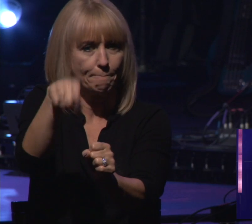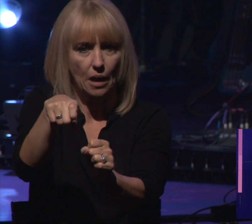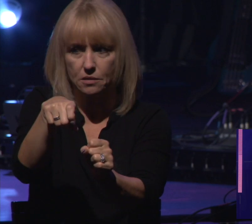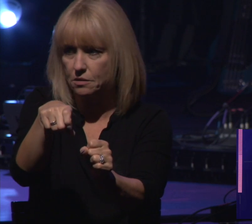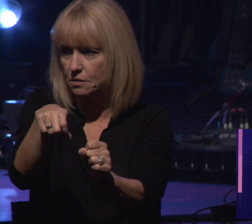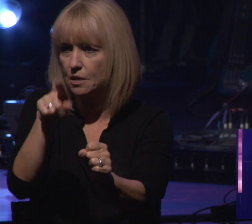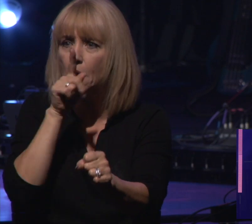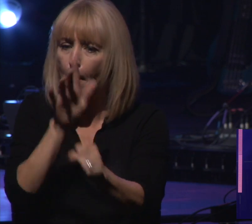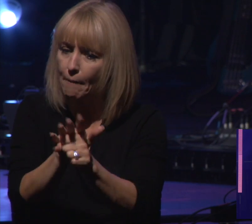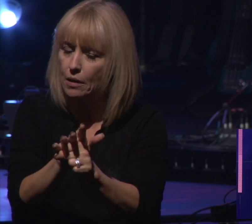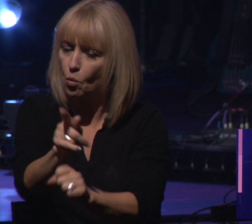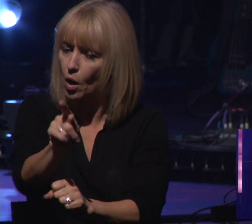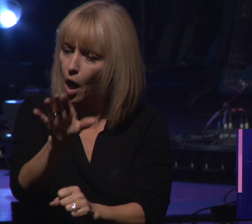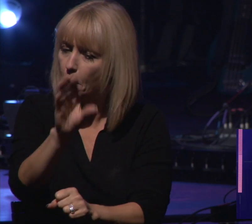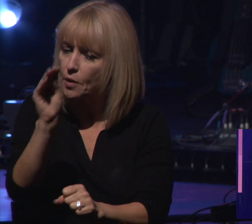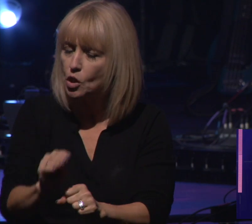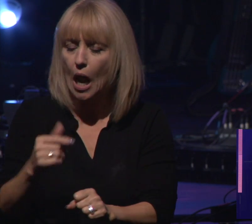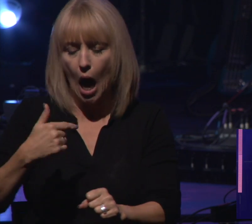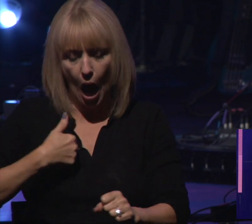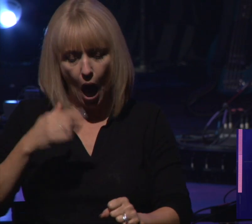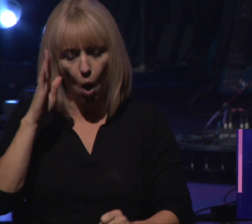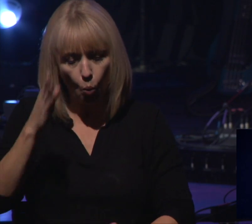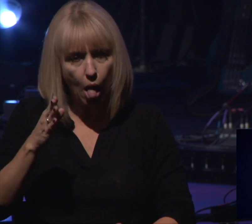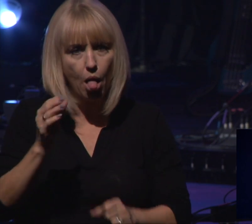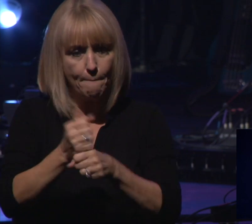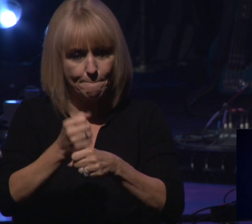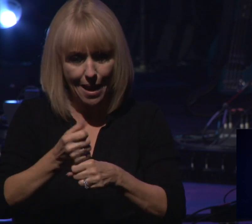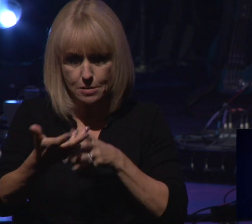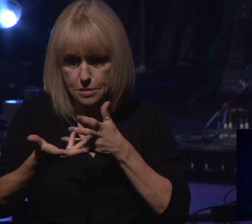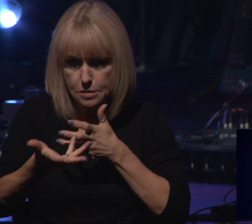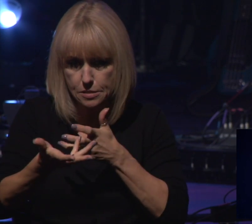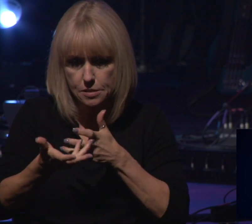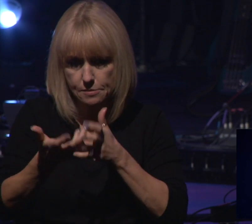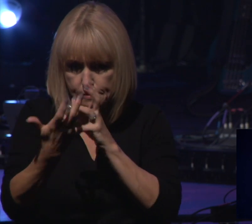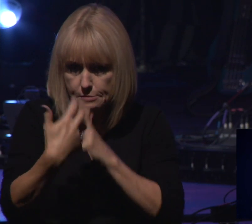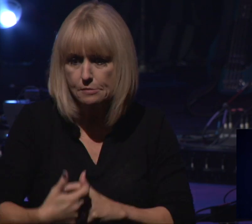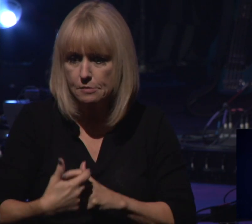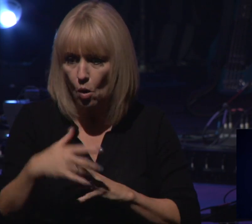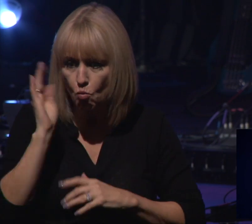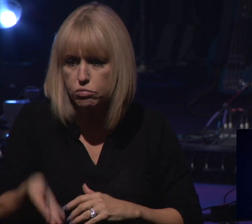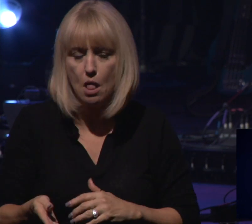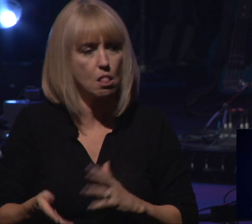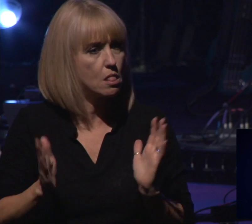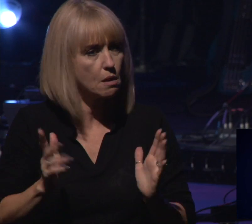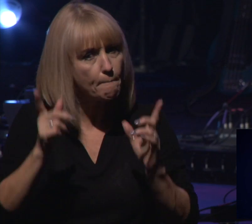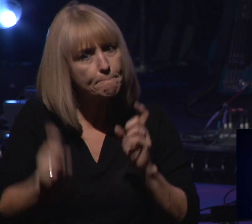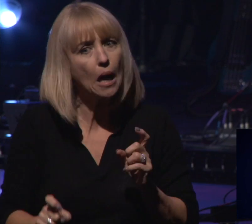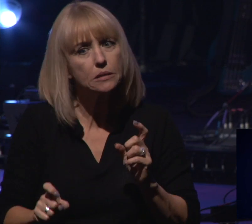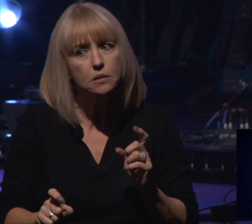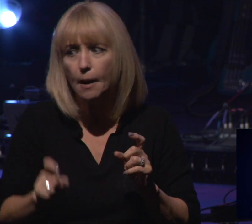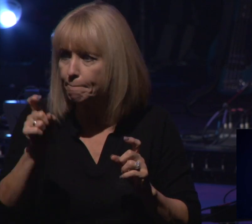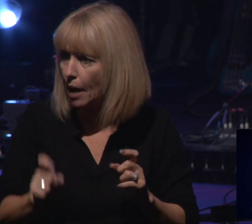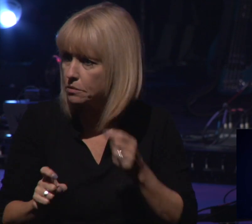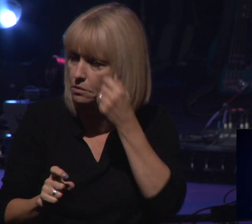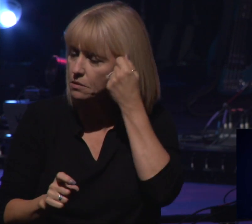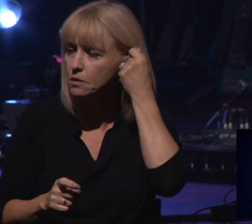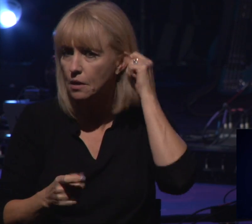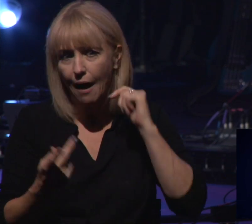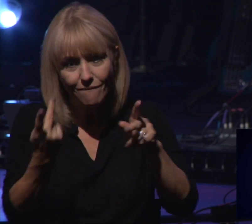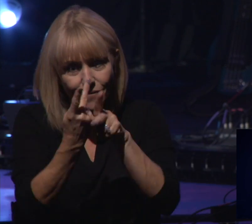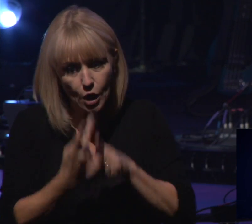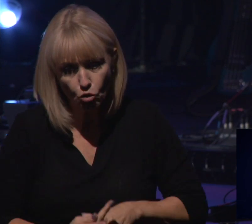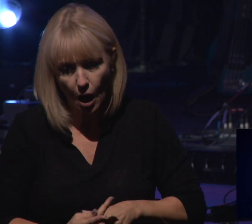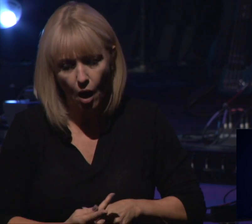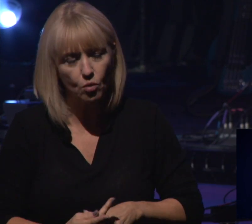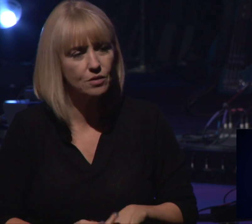I'm committed to make this relationship work. It's a change in a relationship. You get the picture? So now saying we are going to